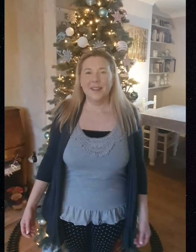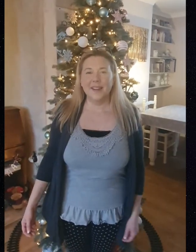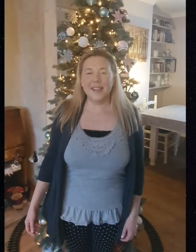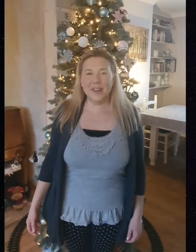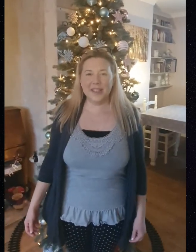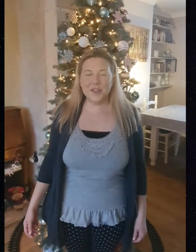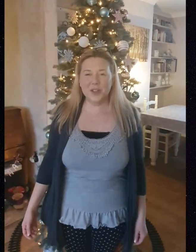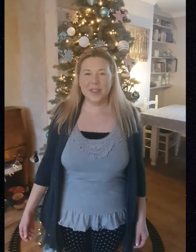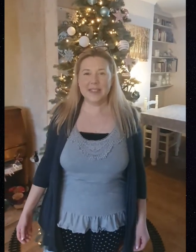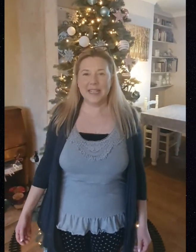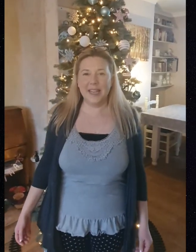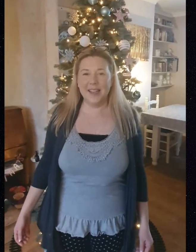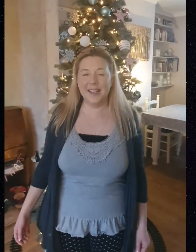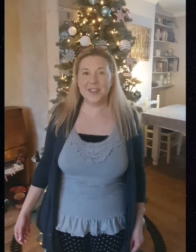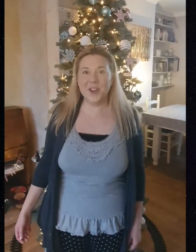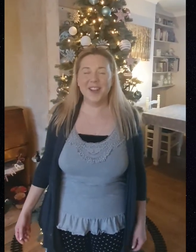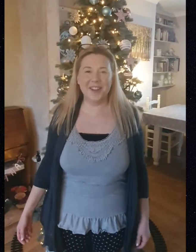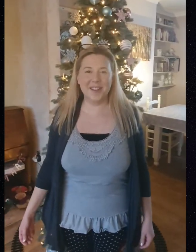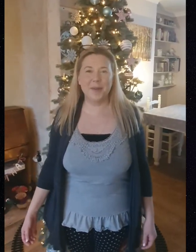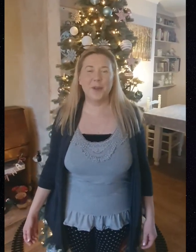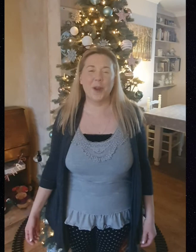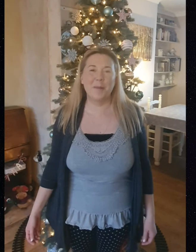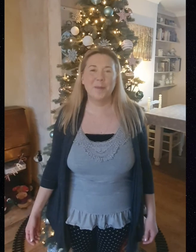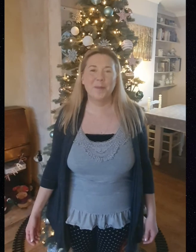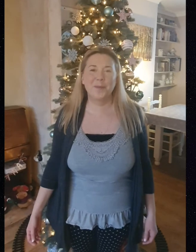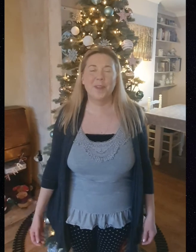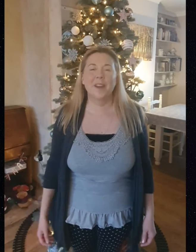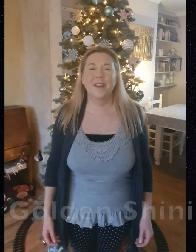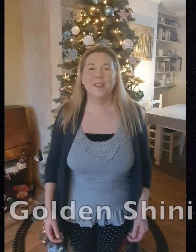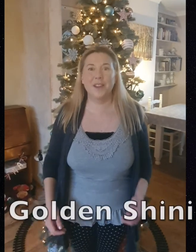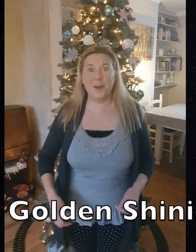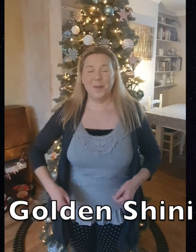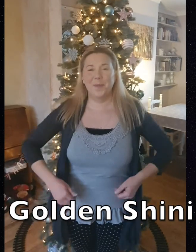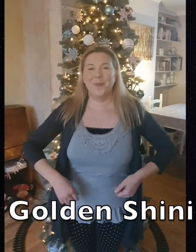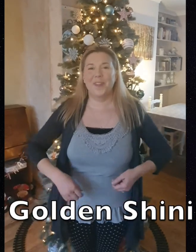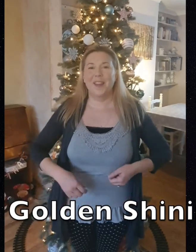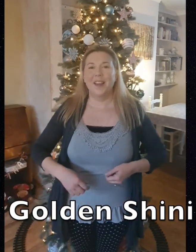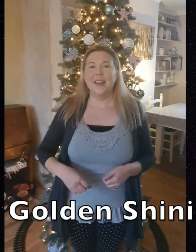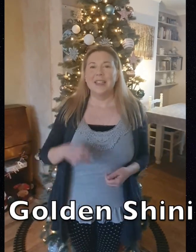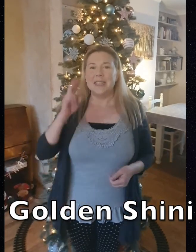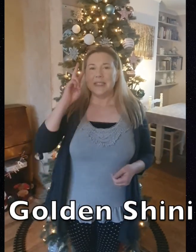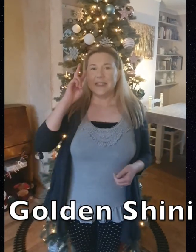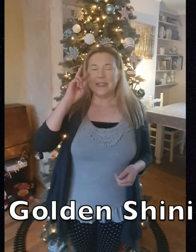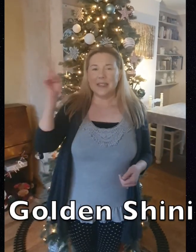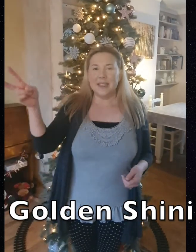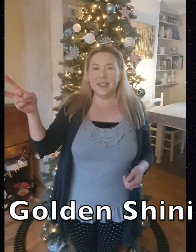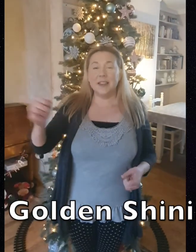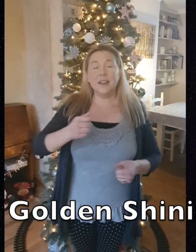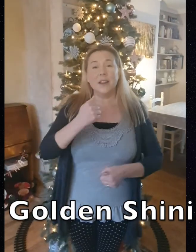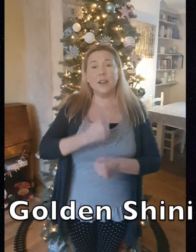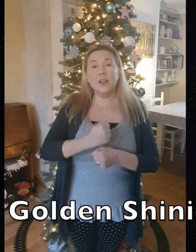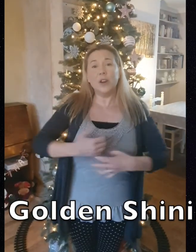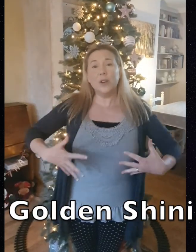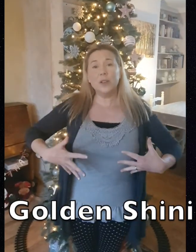Now let's try singing and signing at the same time. So, see the